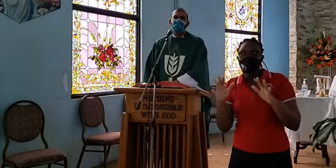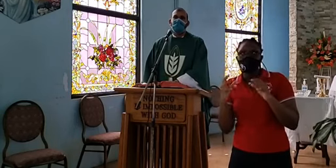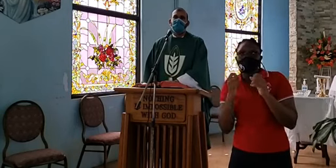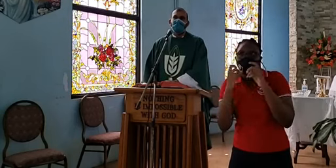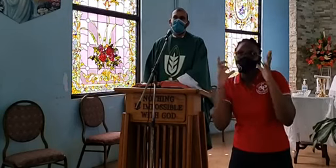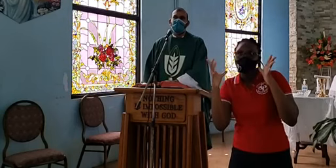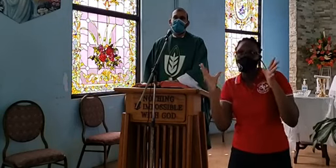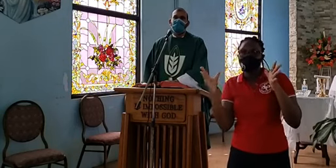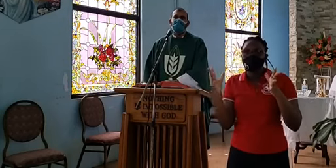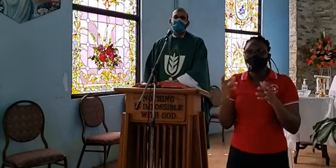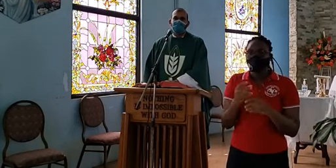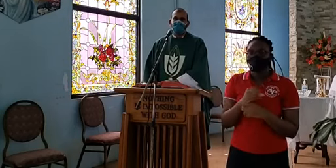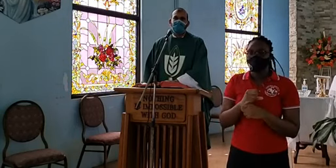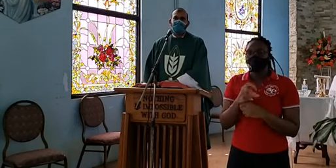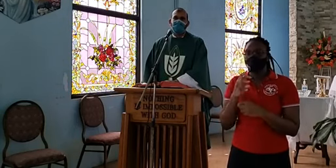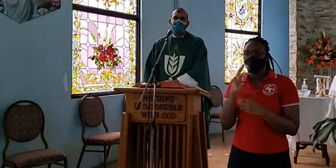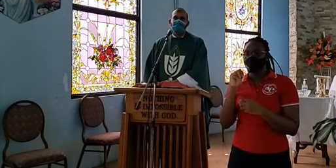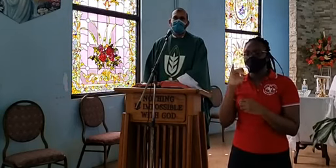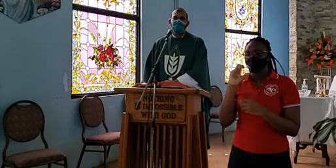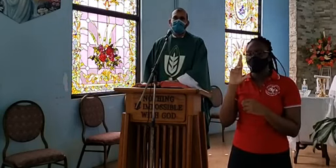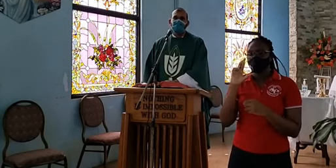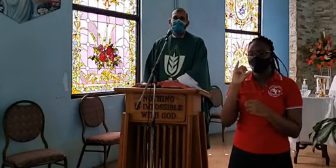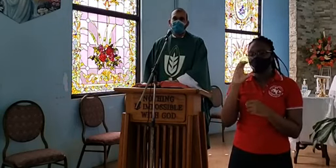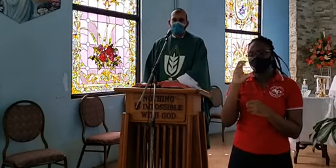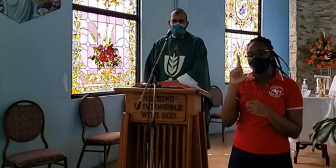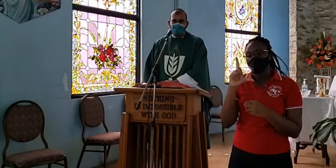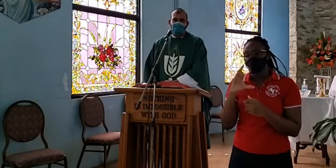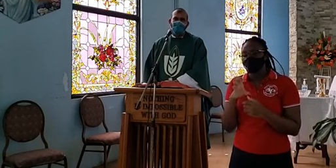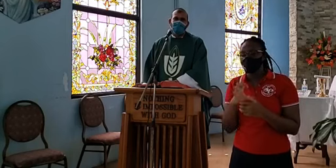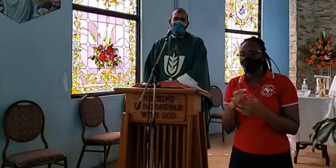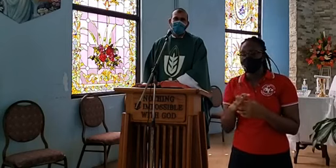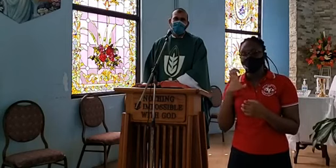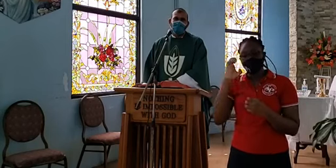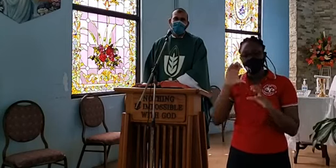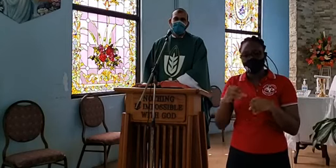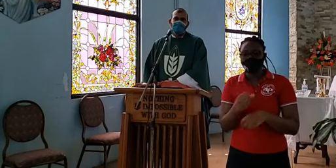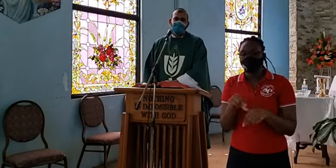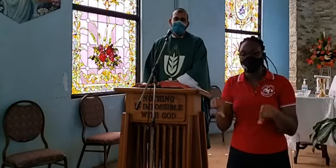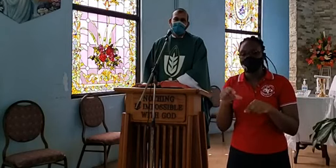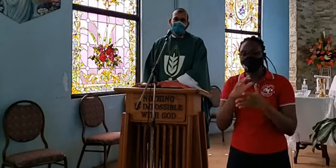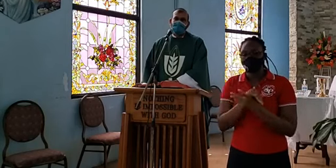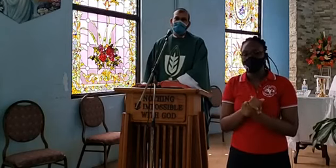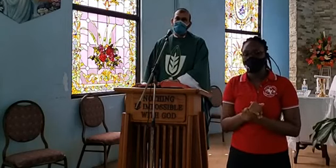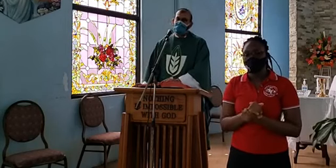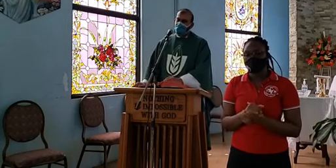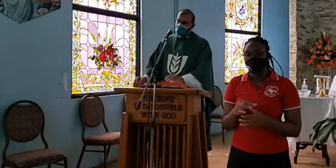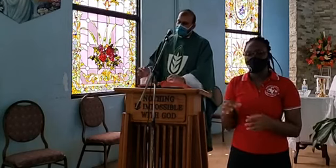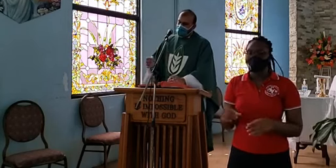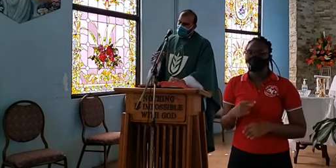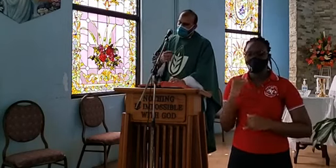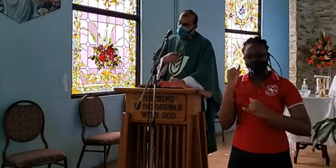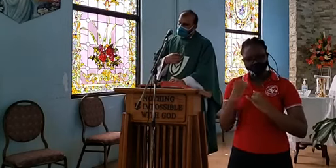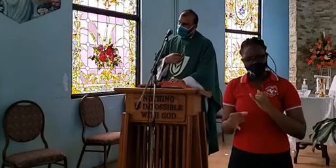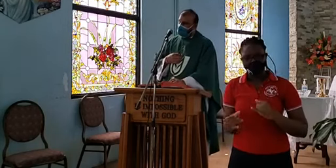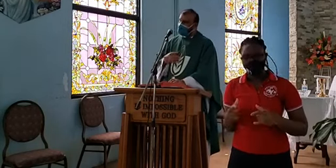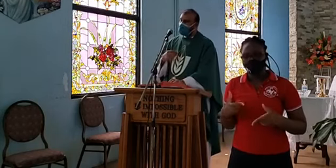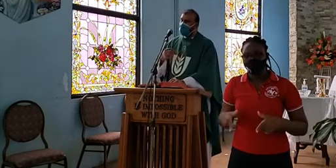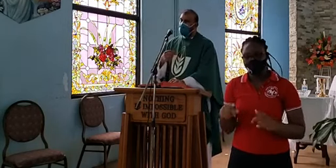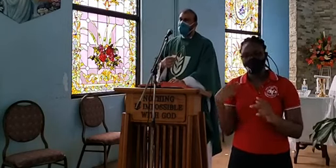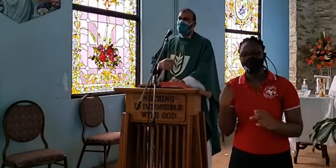sign, wonders, and miracles He can perform. So finally, let